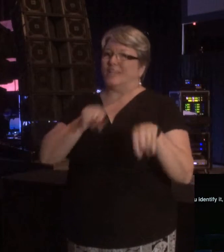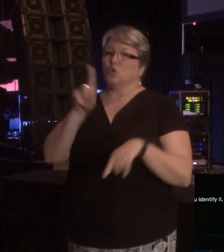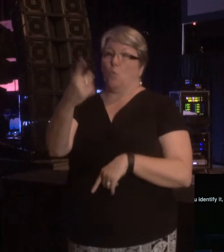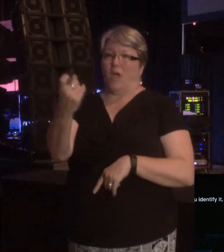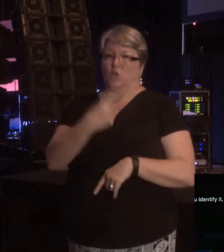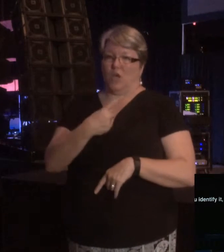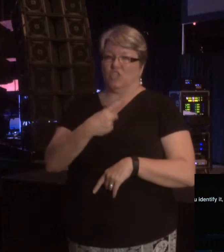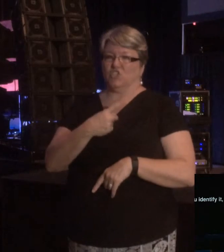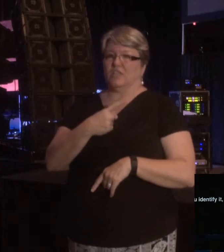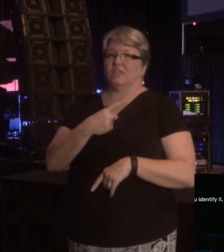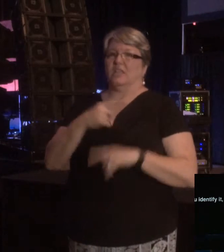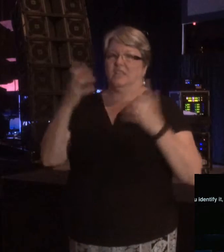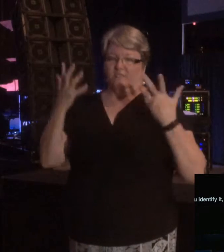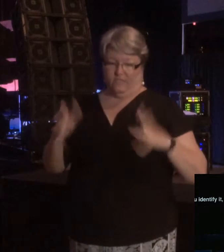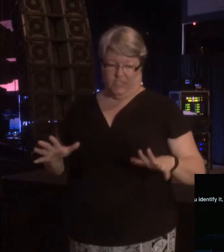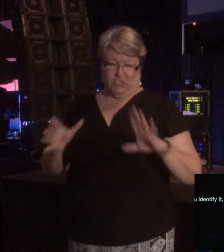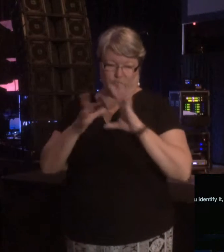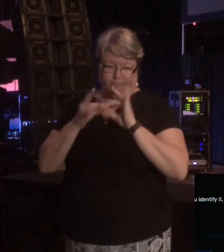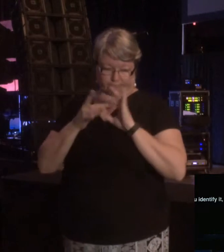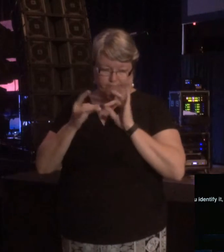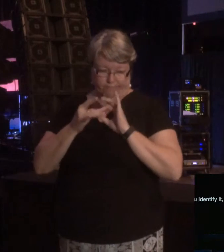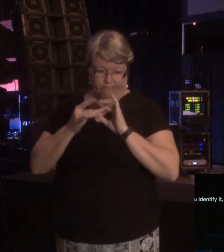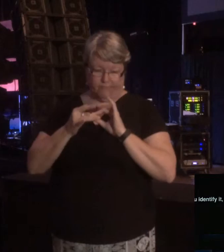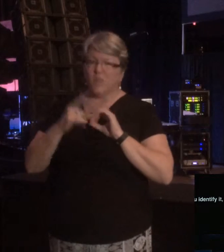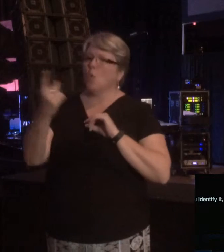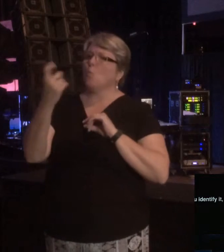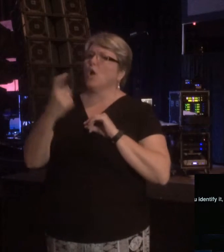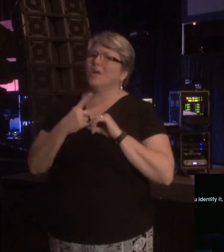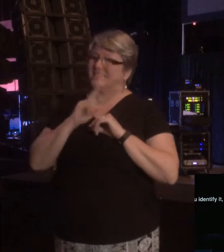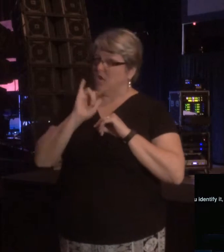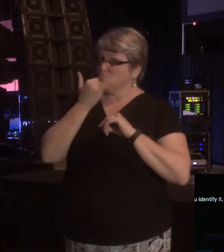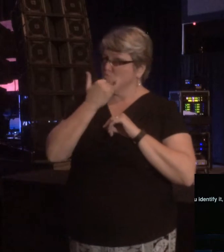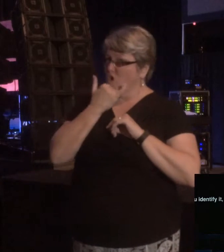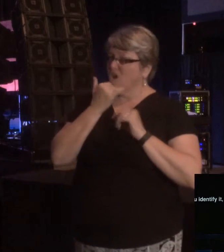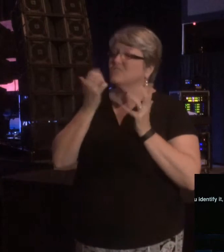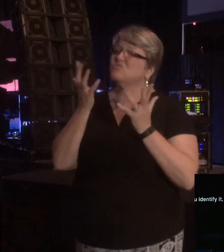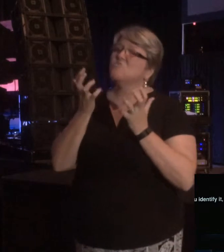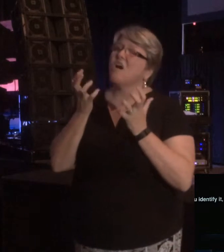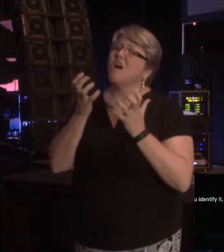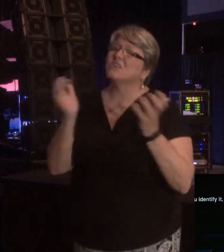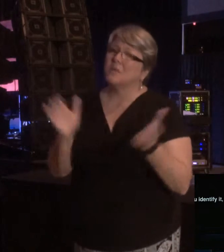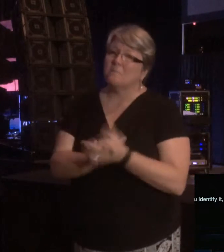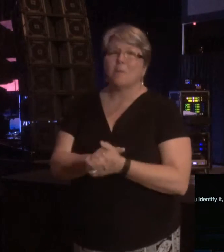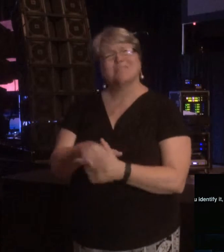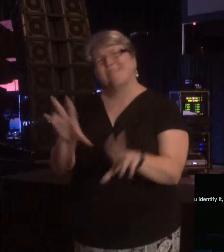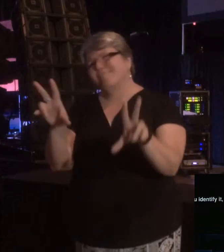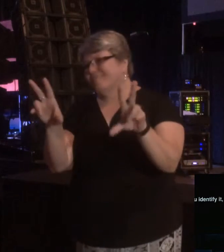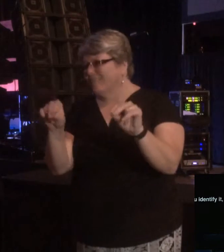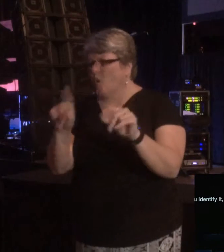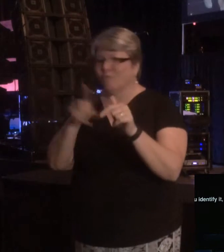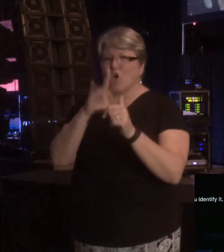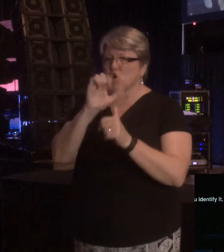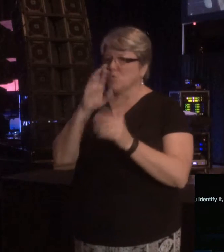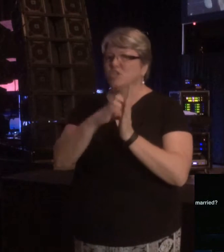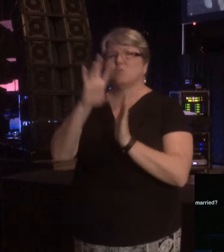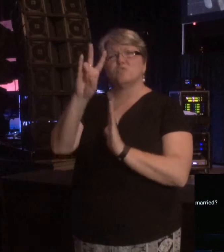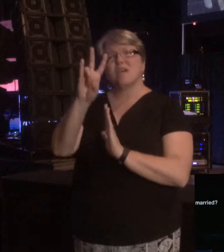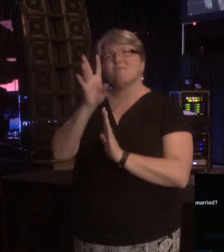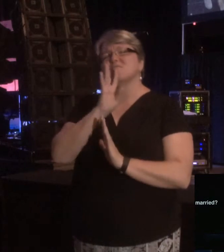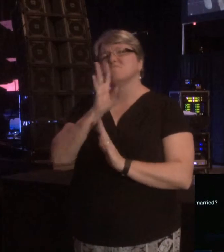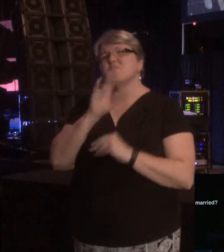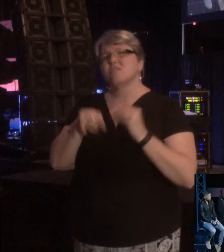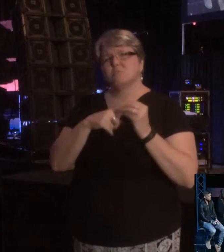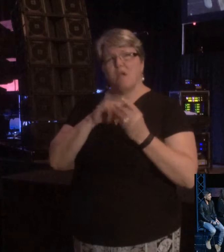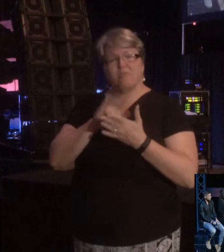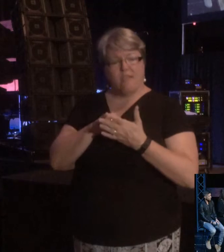who had that kind of experience and move on, what they had to do was get some tough love around them, some people around who say, here's the